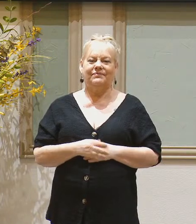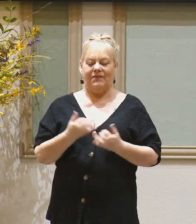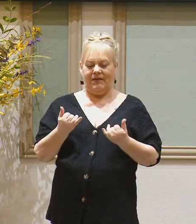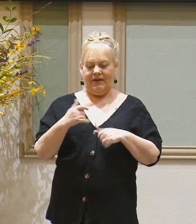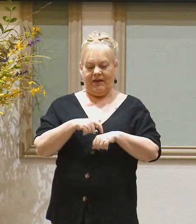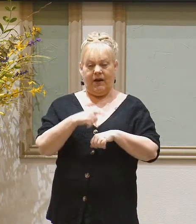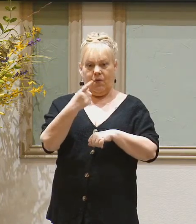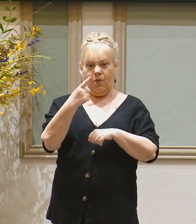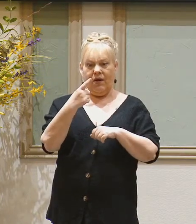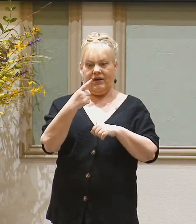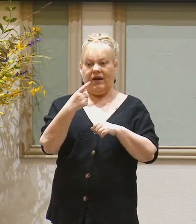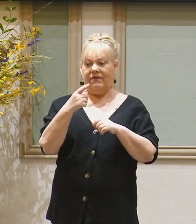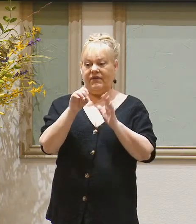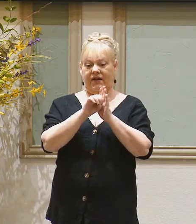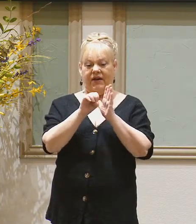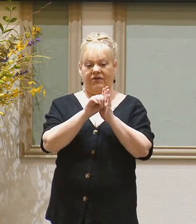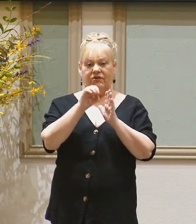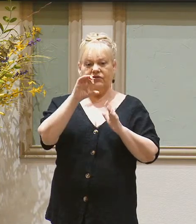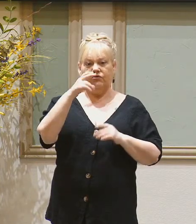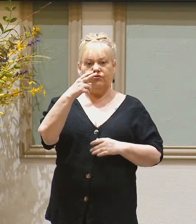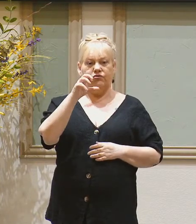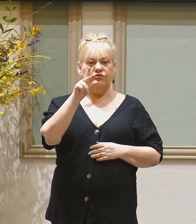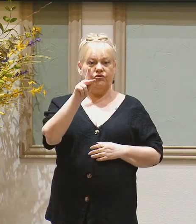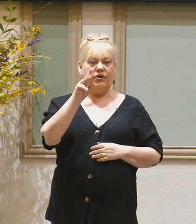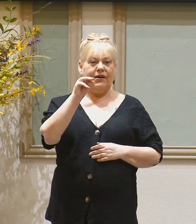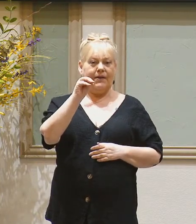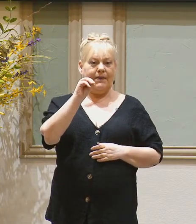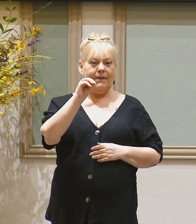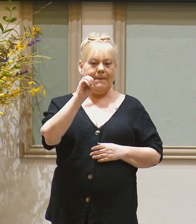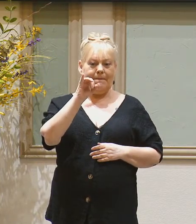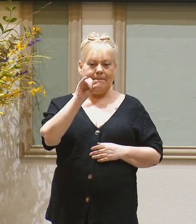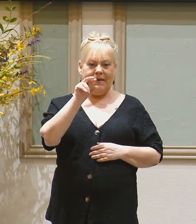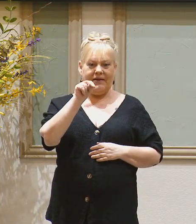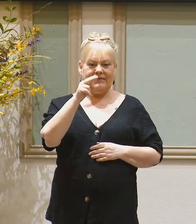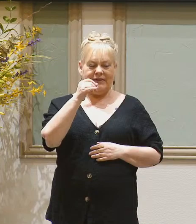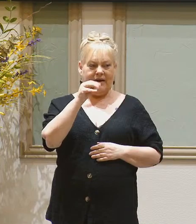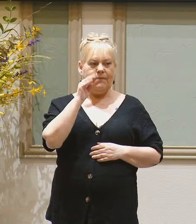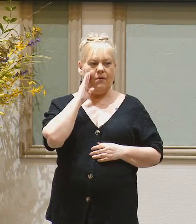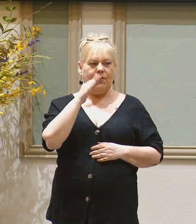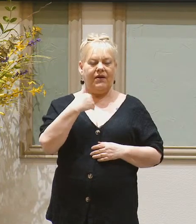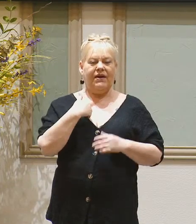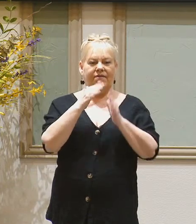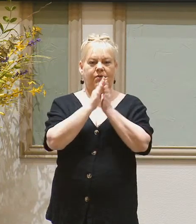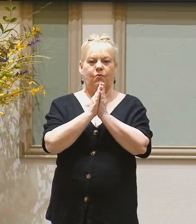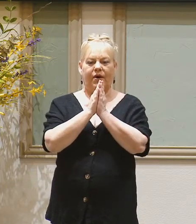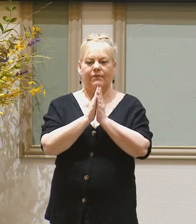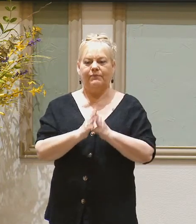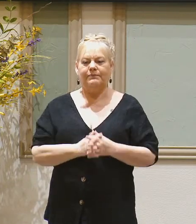time, one of our shepherds, Brother Chuck Meisenheimer, will come and offer the shepherd's prayer.